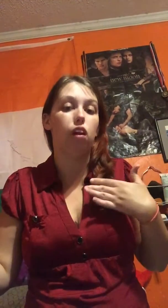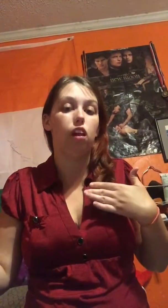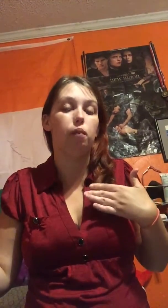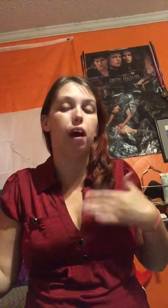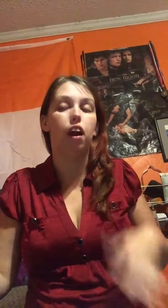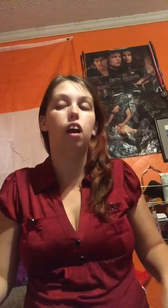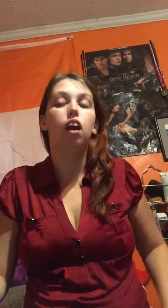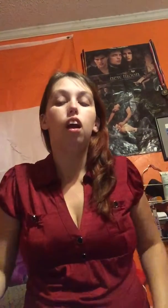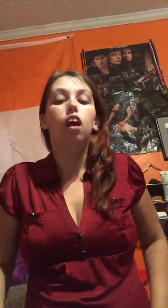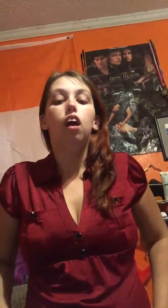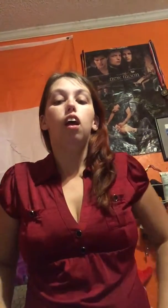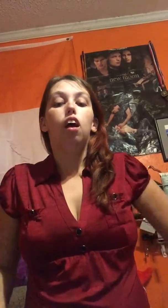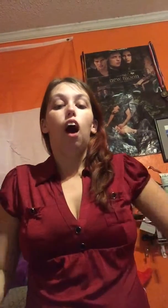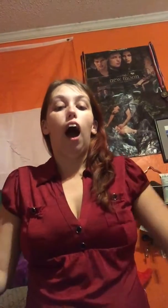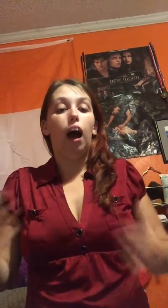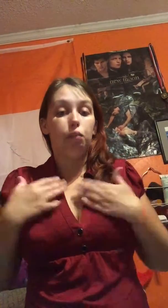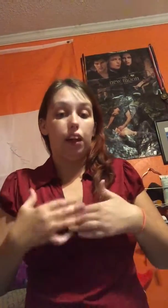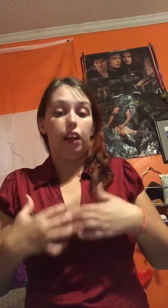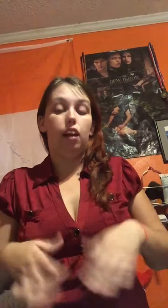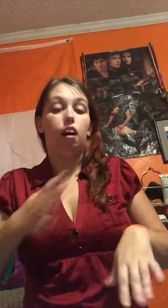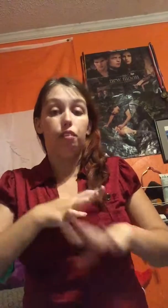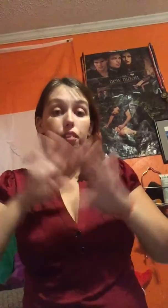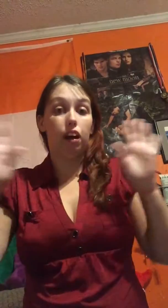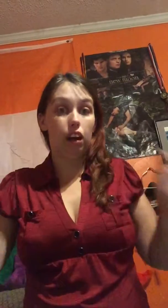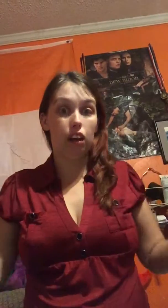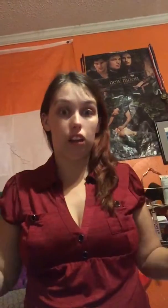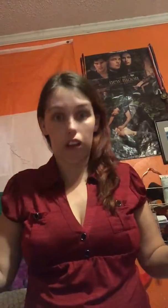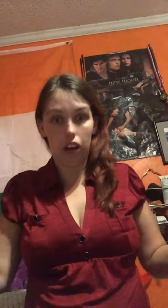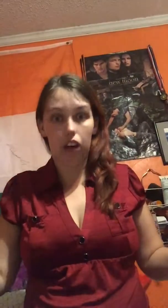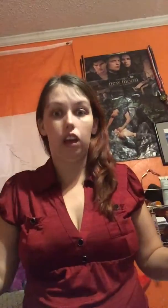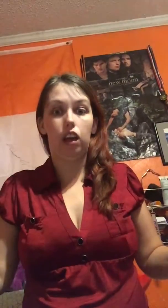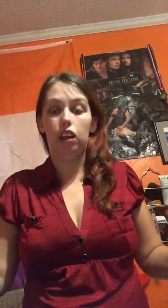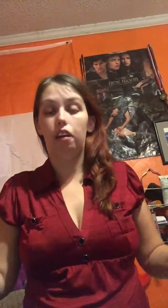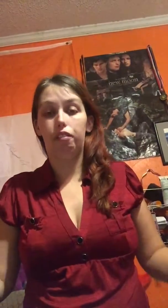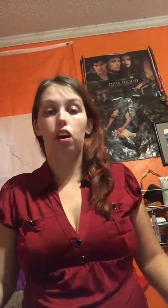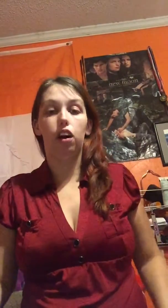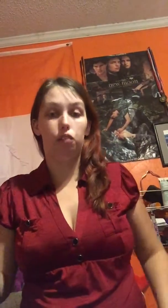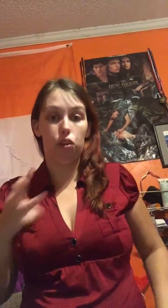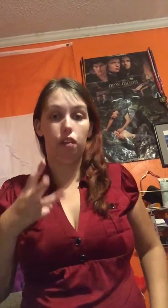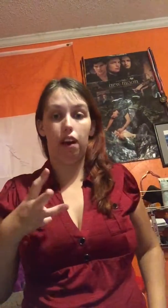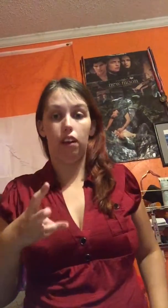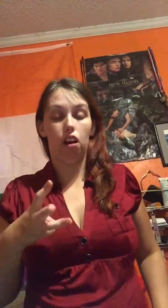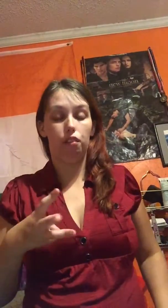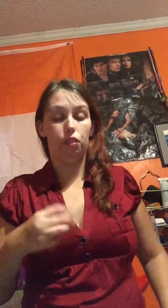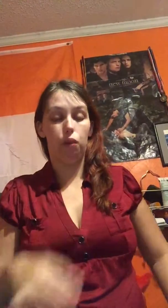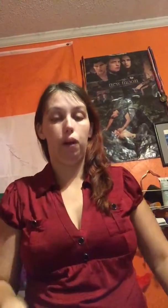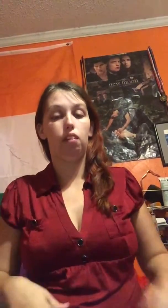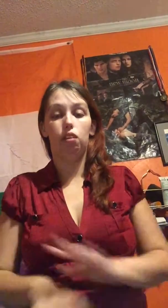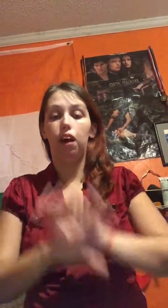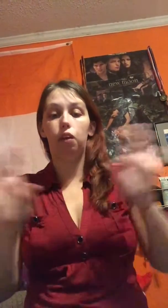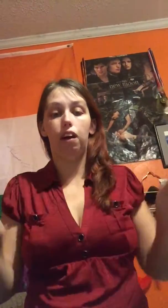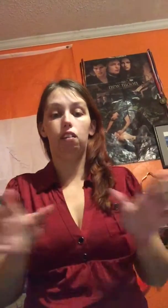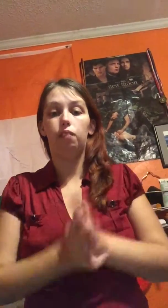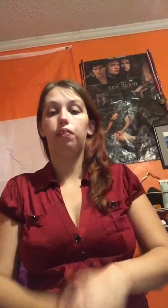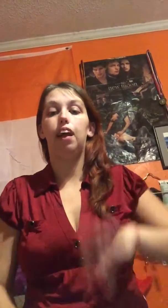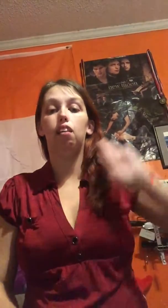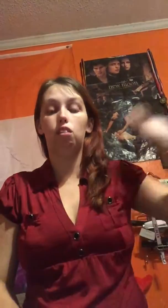anything about it. But, I'm lucky enough that I didn't get that far, even though I've had the cough for three weeks. So, anyways, that's